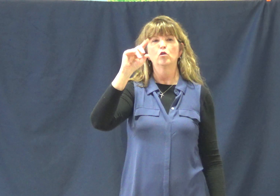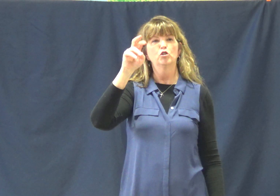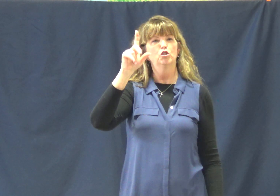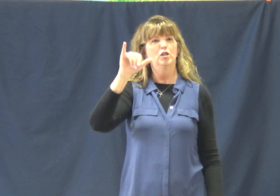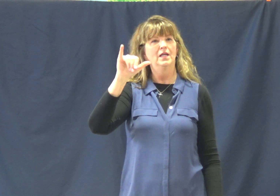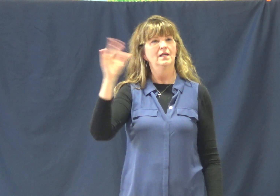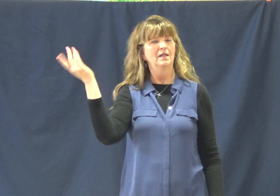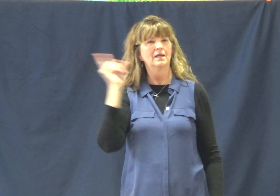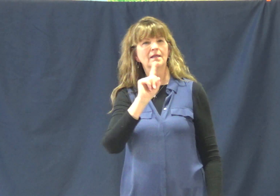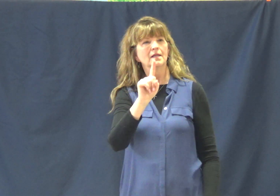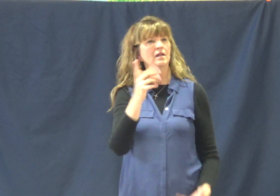you'll